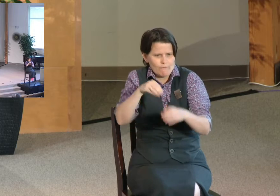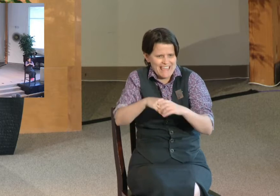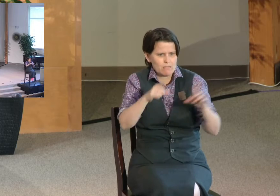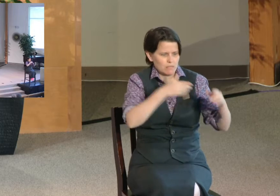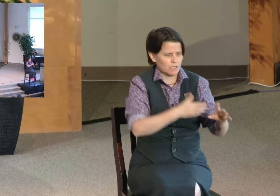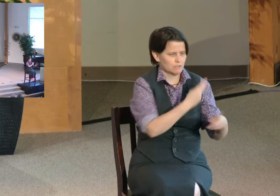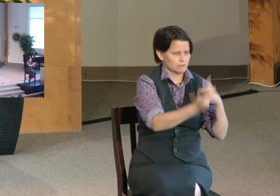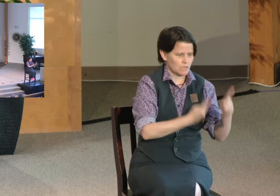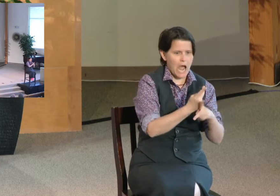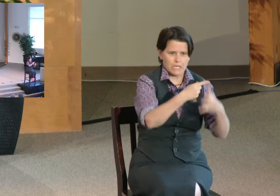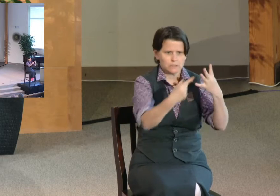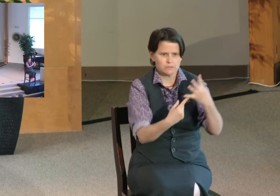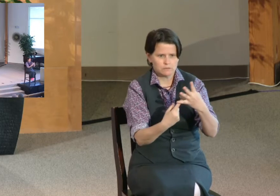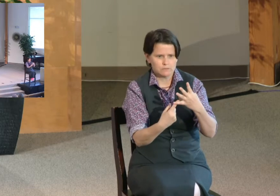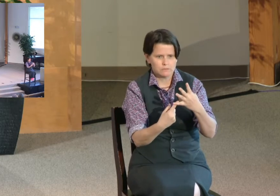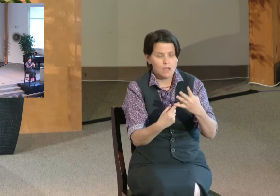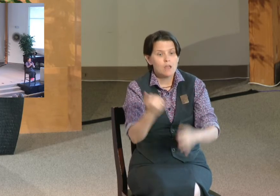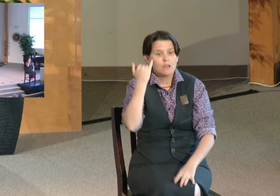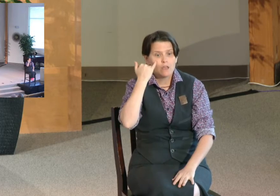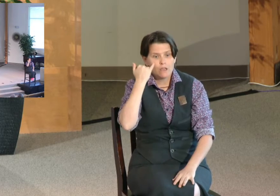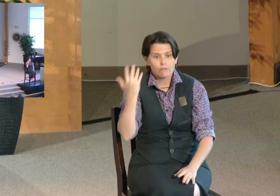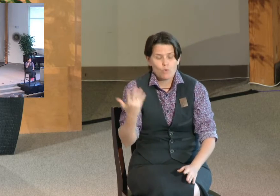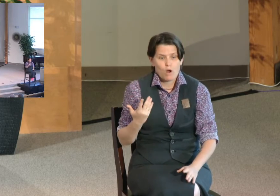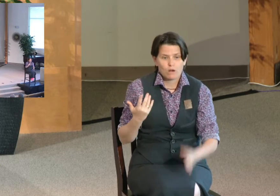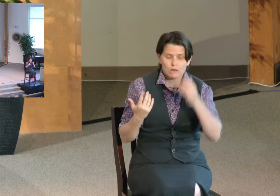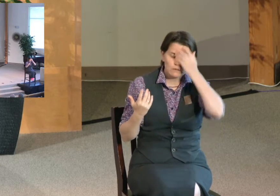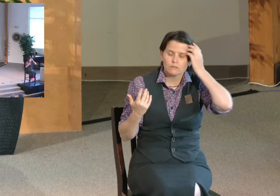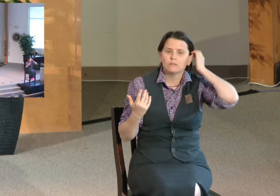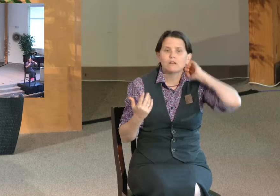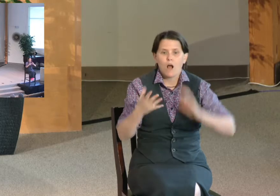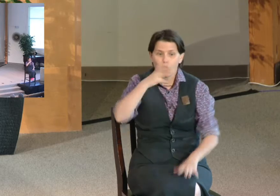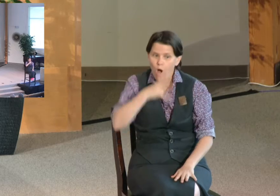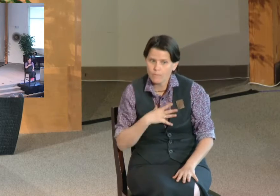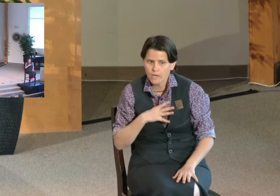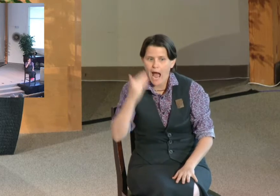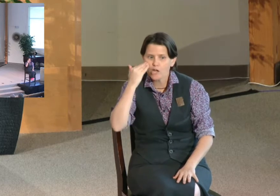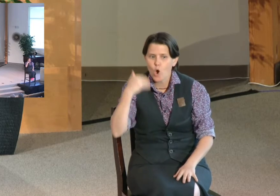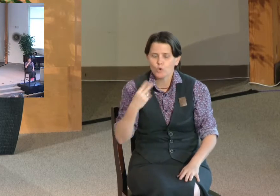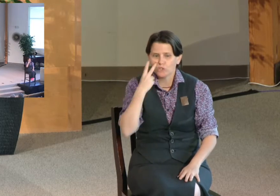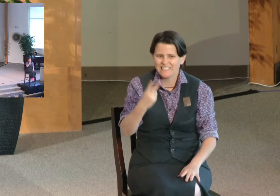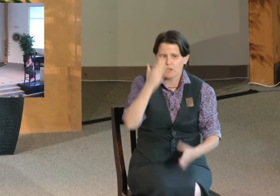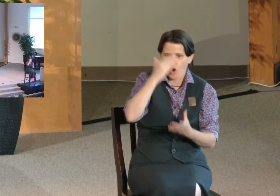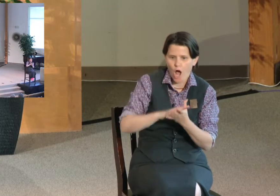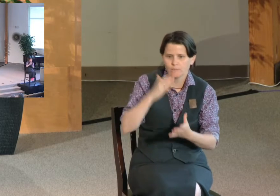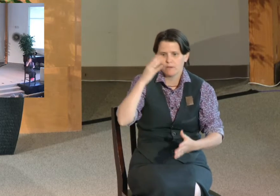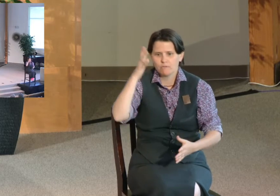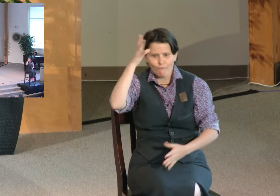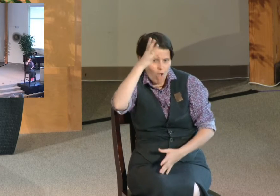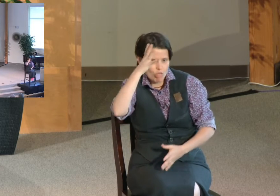your husband, your brother, your father, your whoever in there as well, so just pay attention to those and support